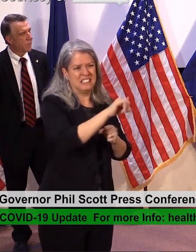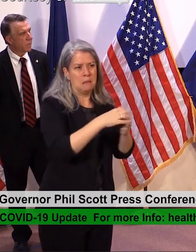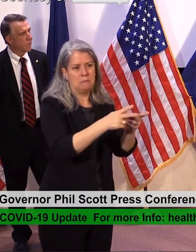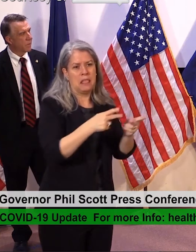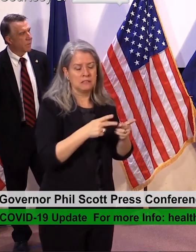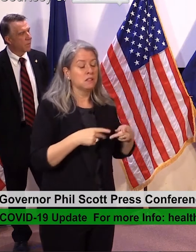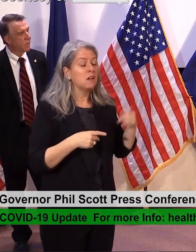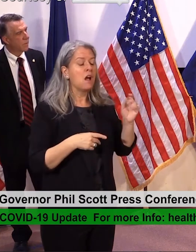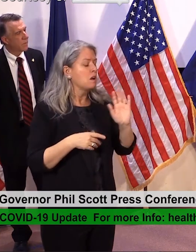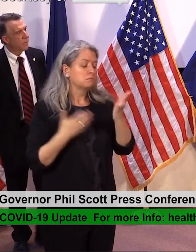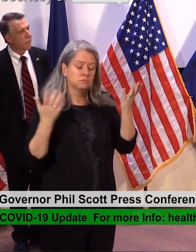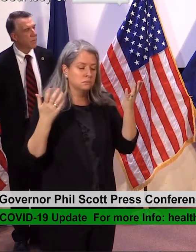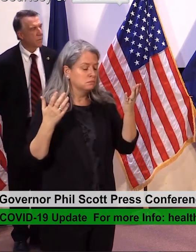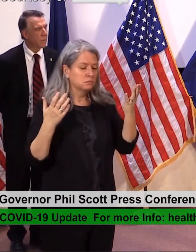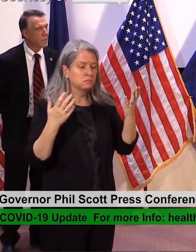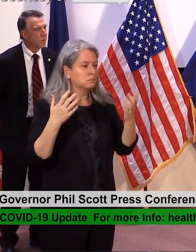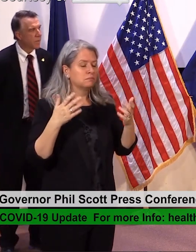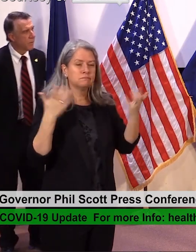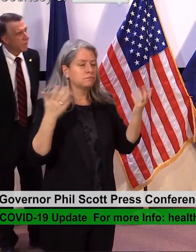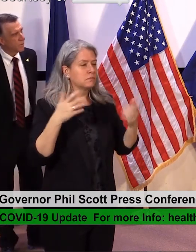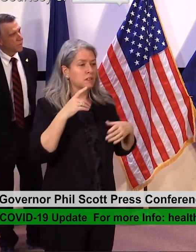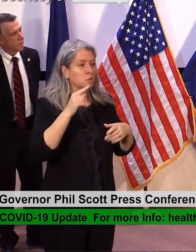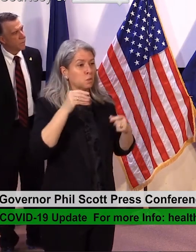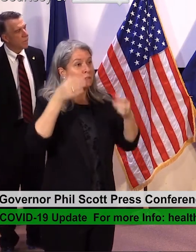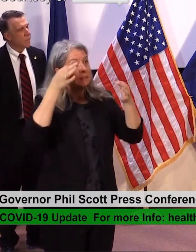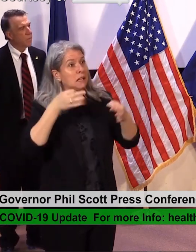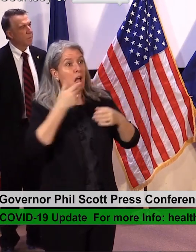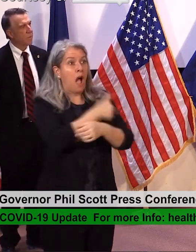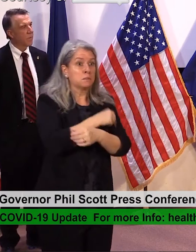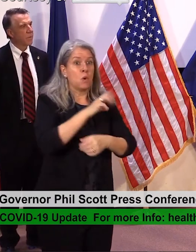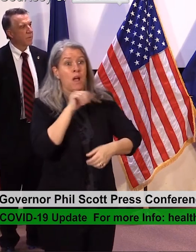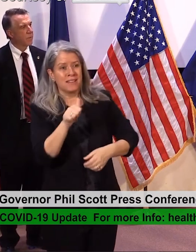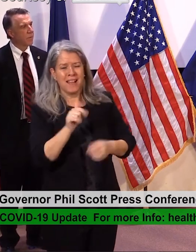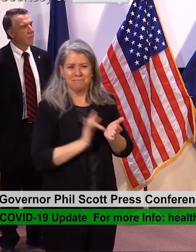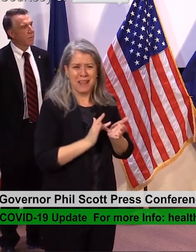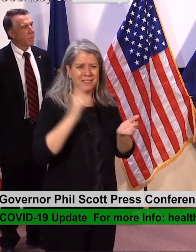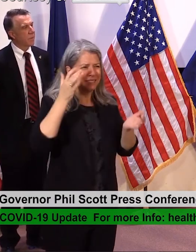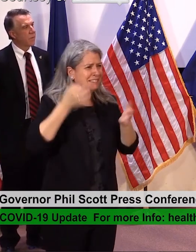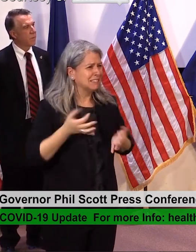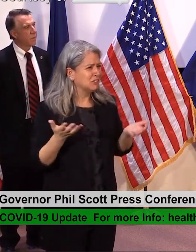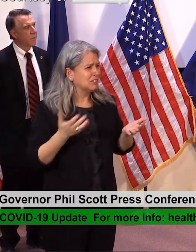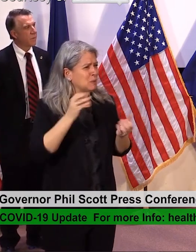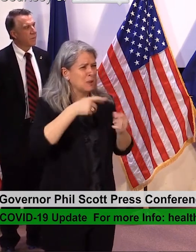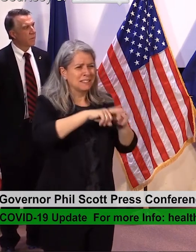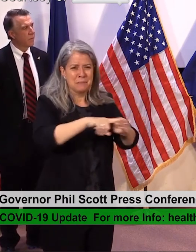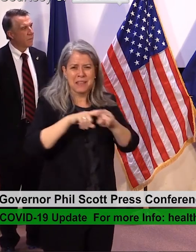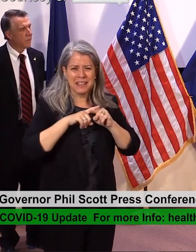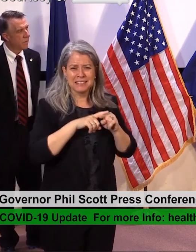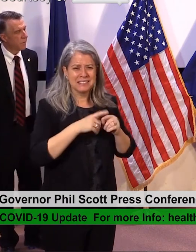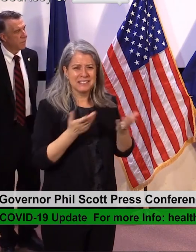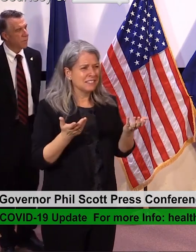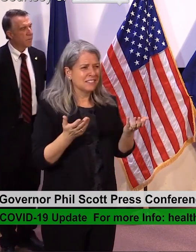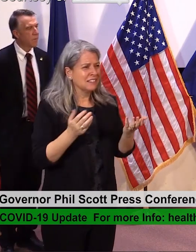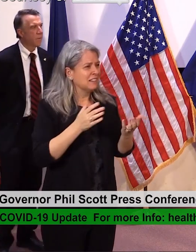place. Yeah, no, I mean, the decision to be hospitalized really is a medical decision, and every one of the nursing